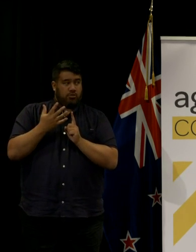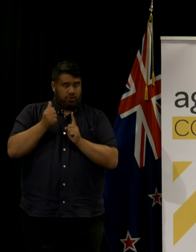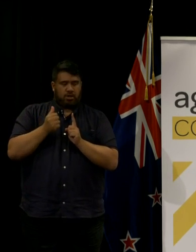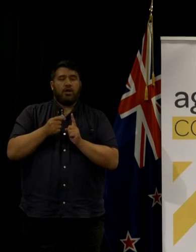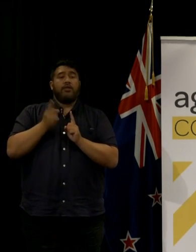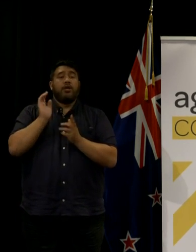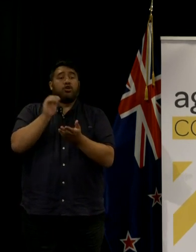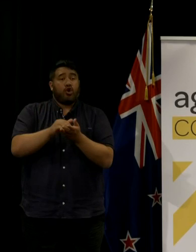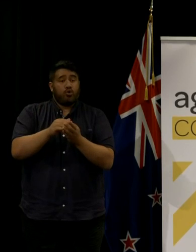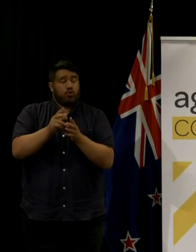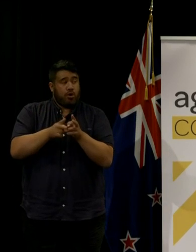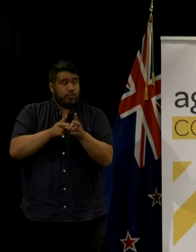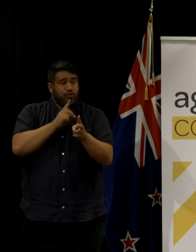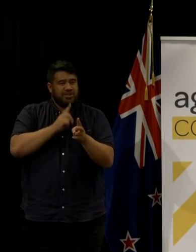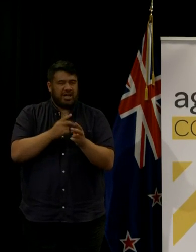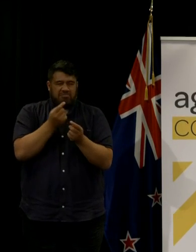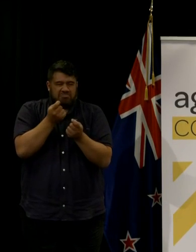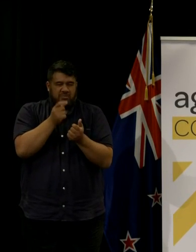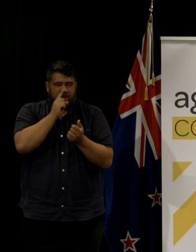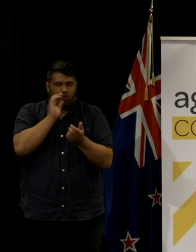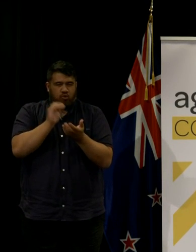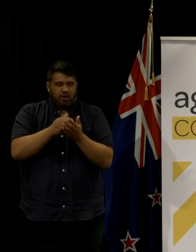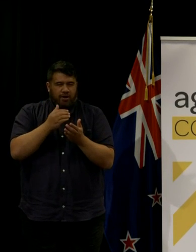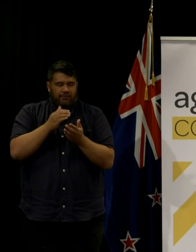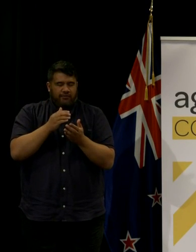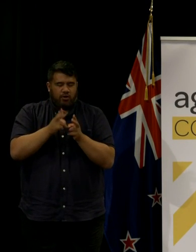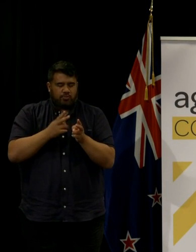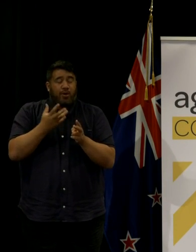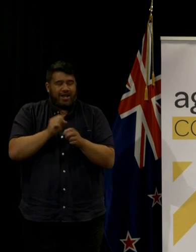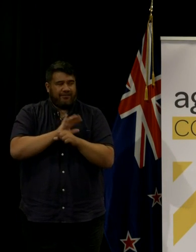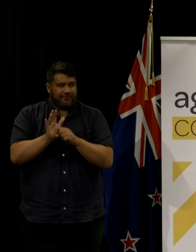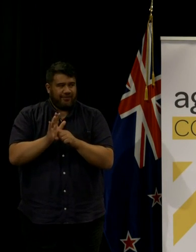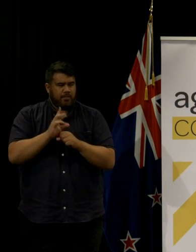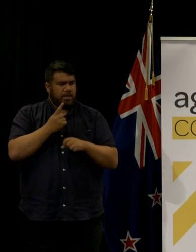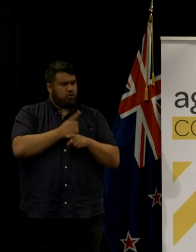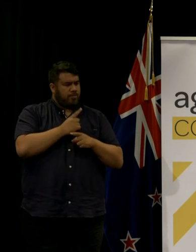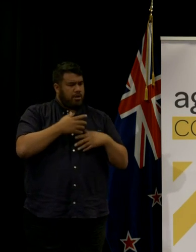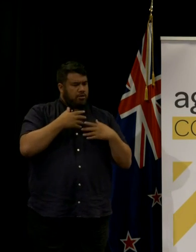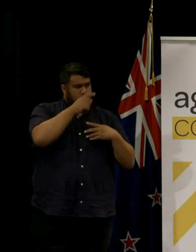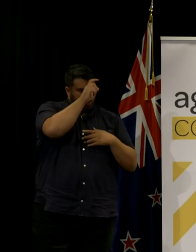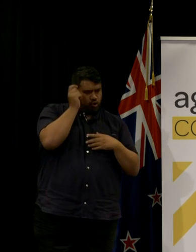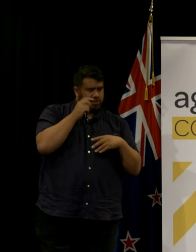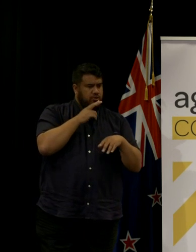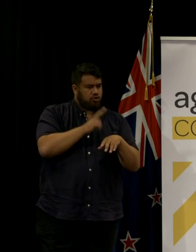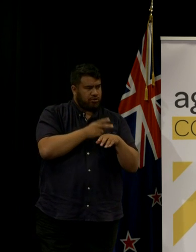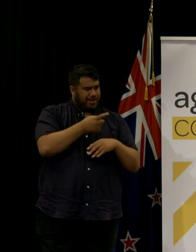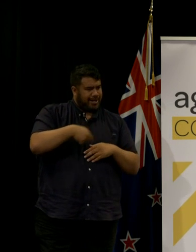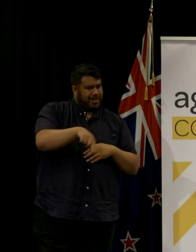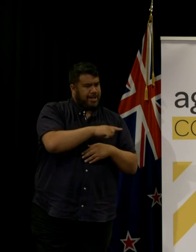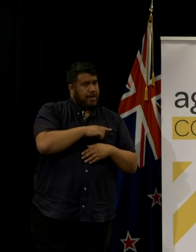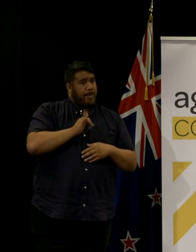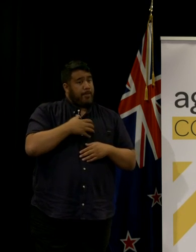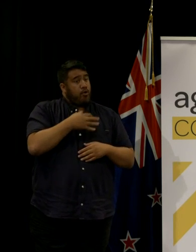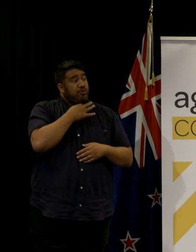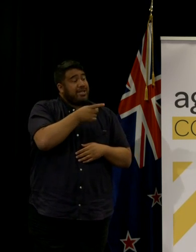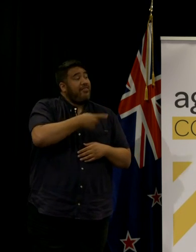But when we talk about health workers, we're talking about GPs, nurses, these other people that a lot of the population will be exposing. Is there a greater risk with